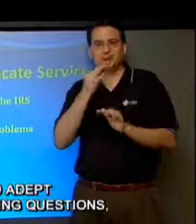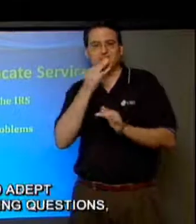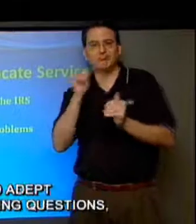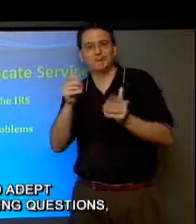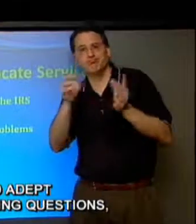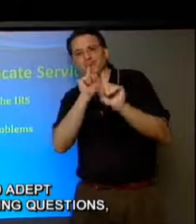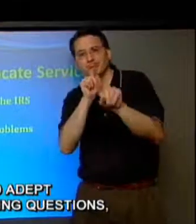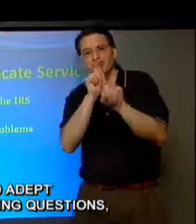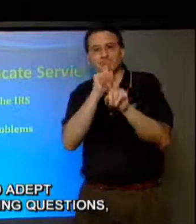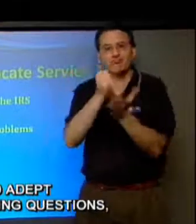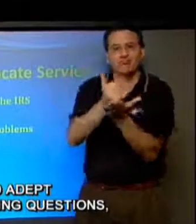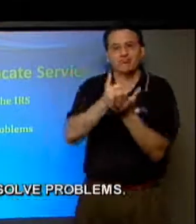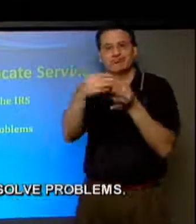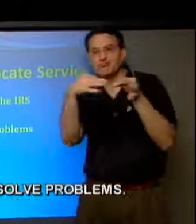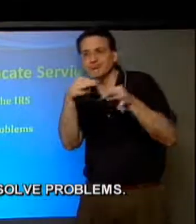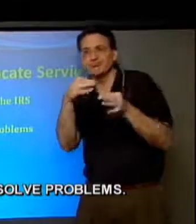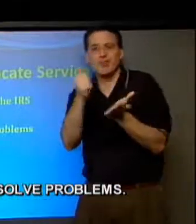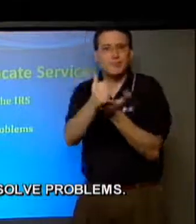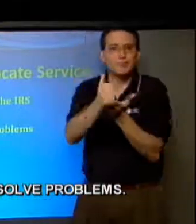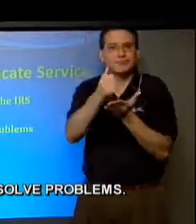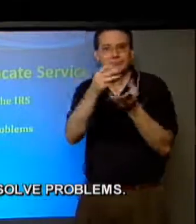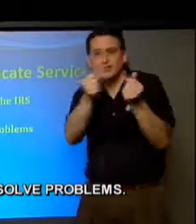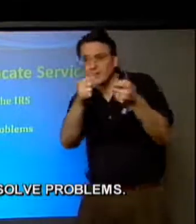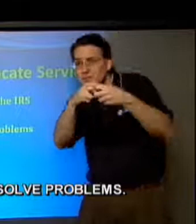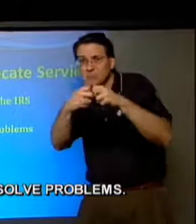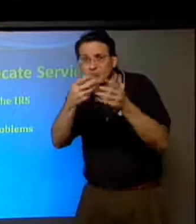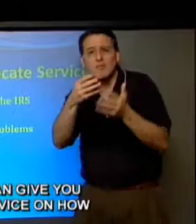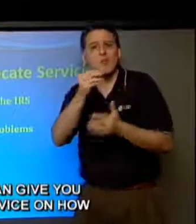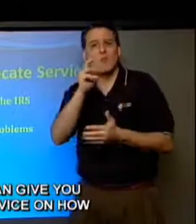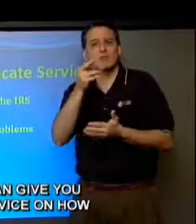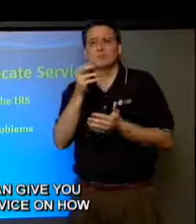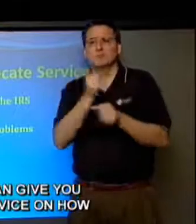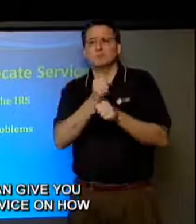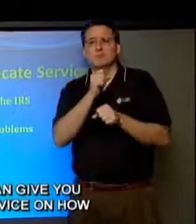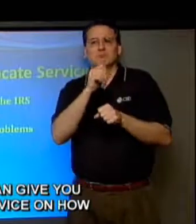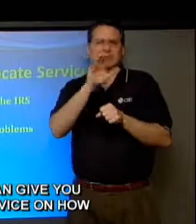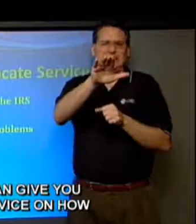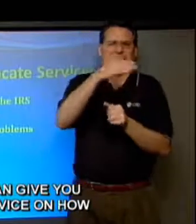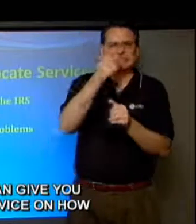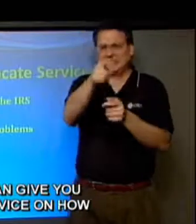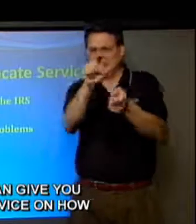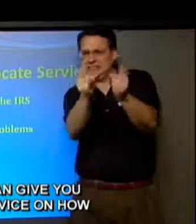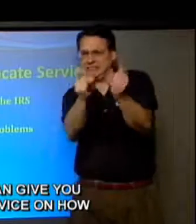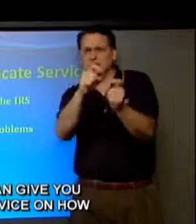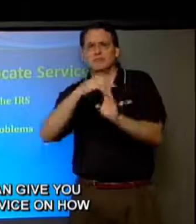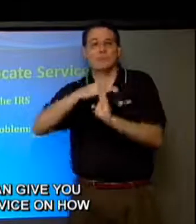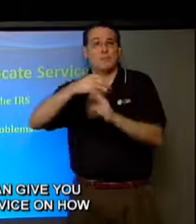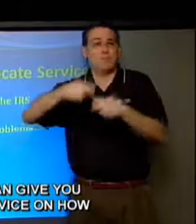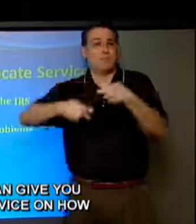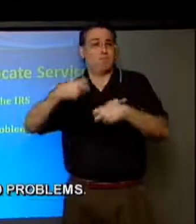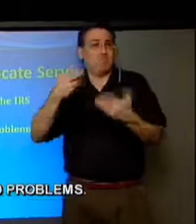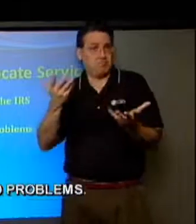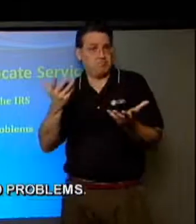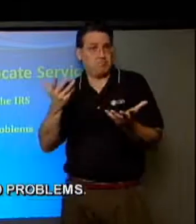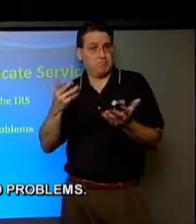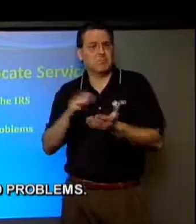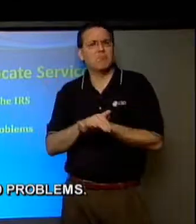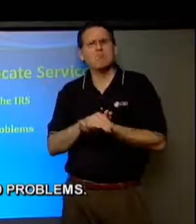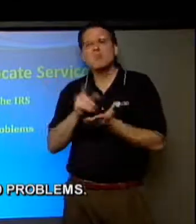at answering questions, helping you solve problems. They can give you some advice on how to avoid problems.